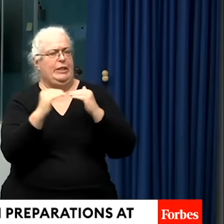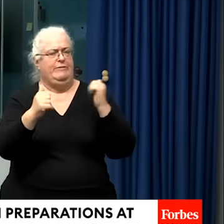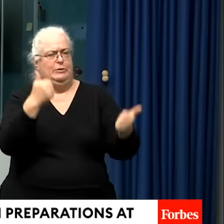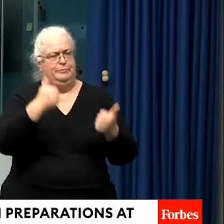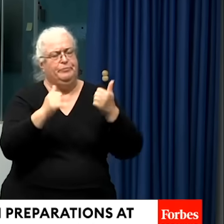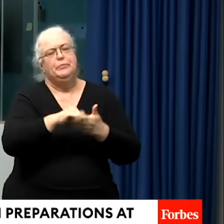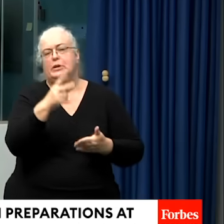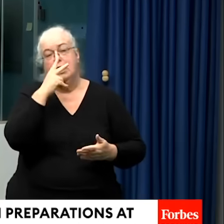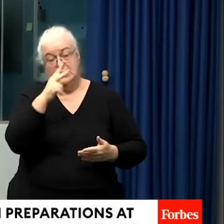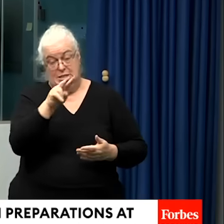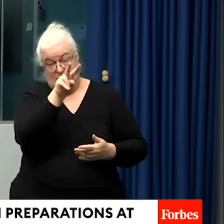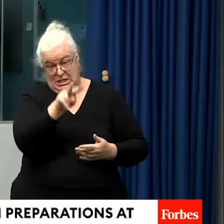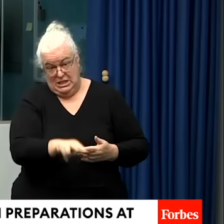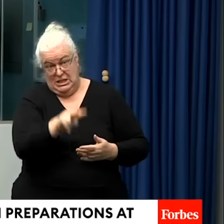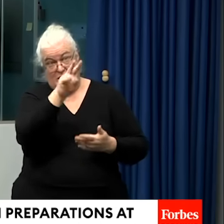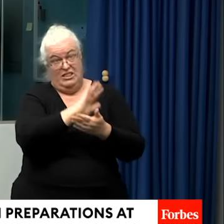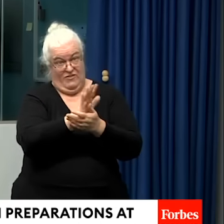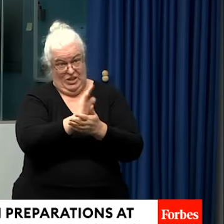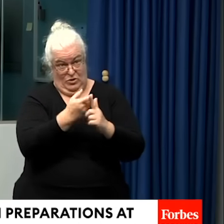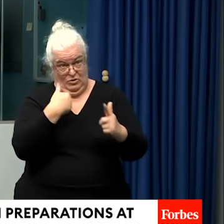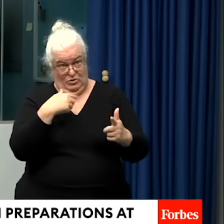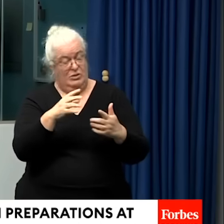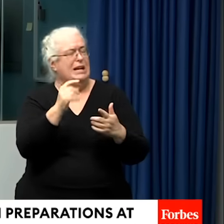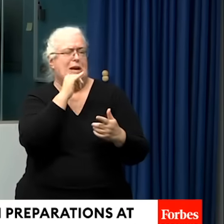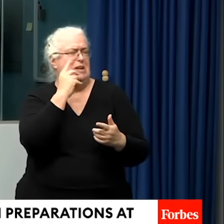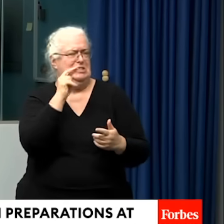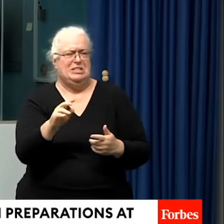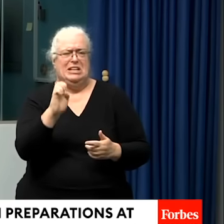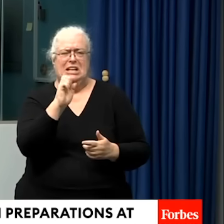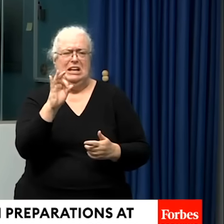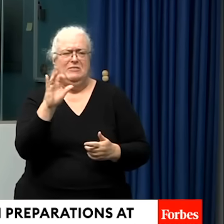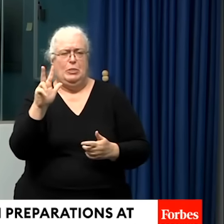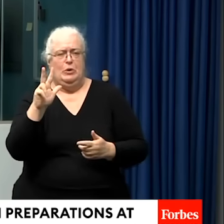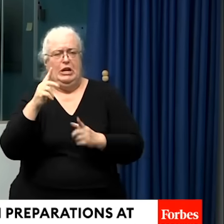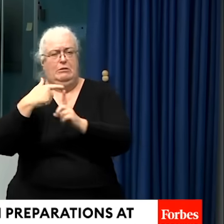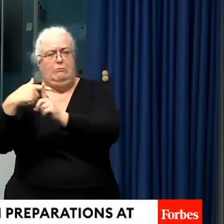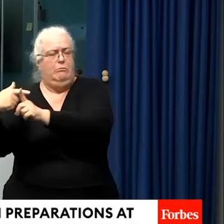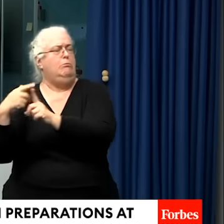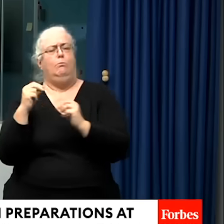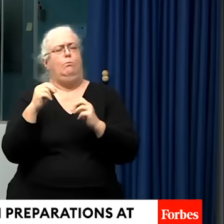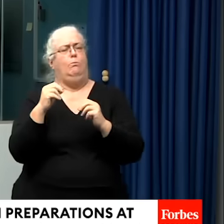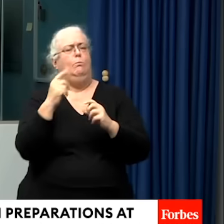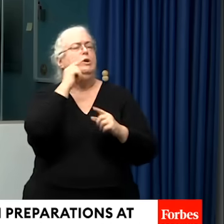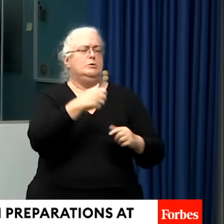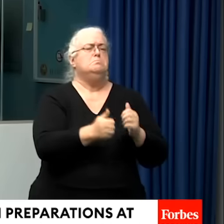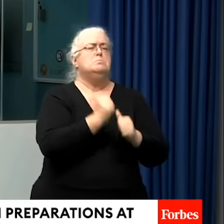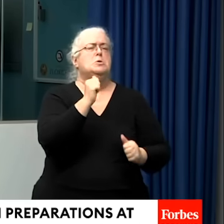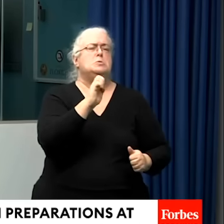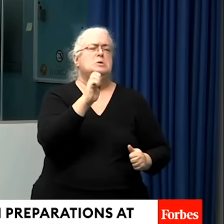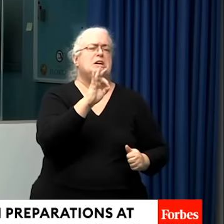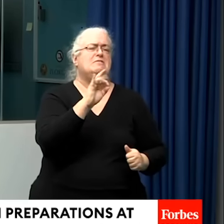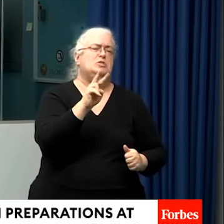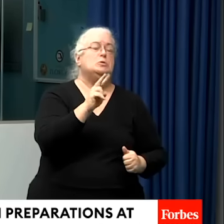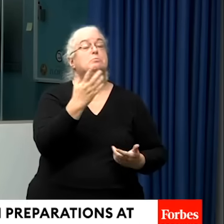and video coming in that would be in the EF3 plus damage area, but certainly some that are probably EF2, maybe EF3.